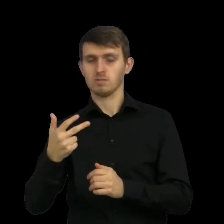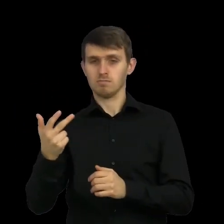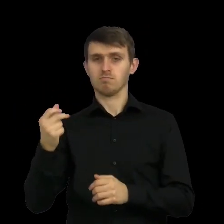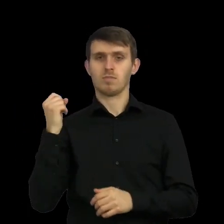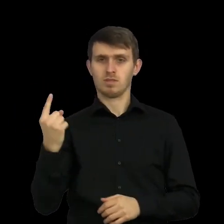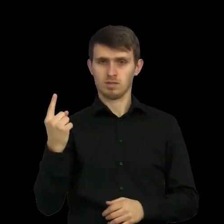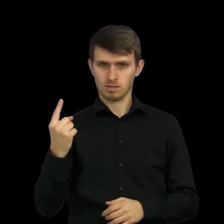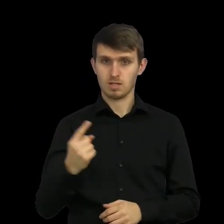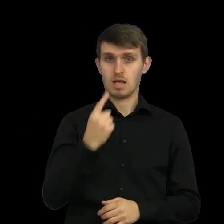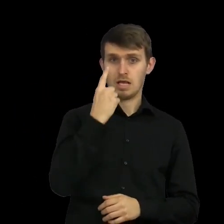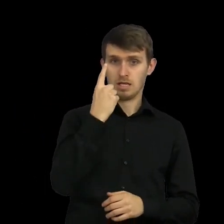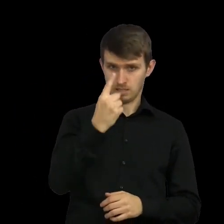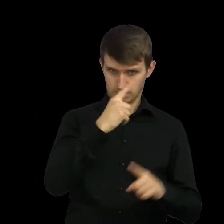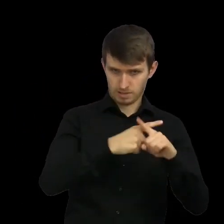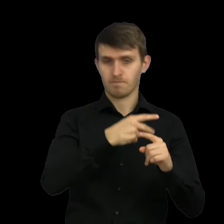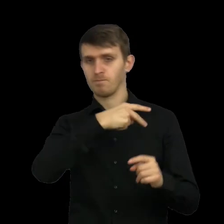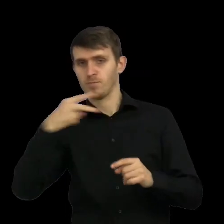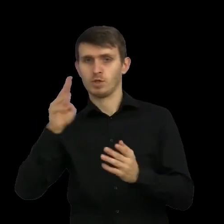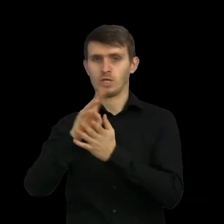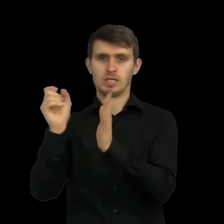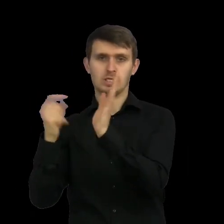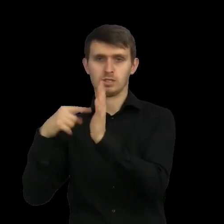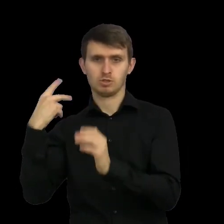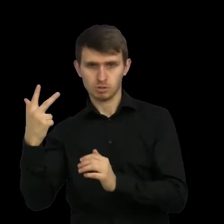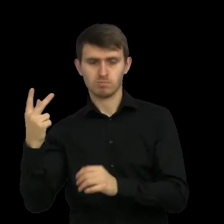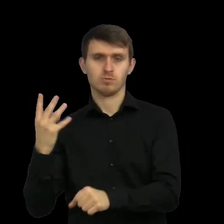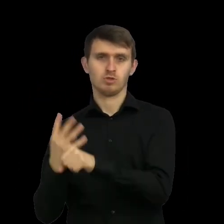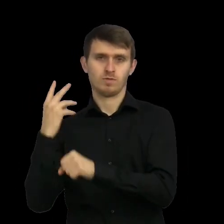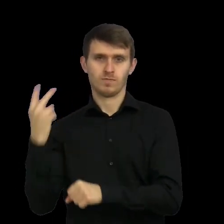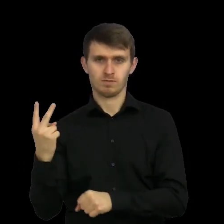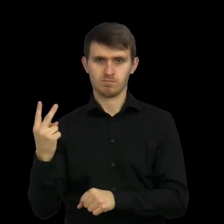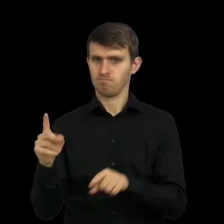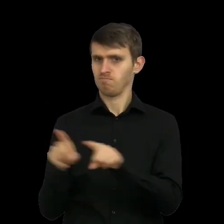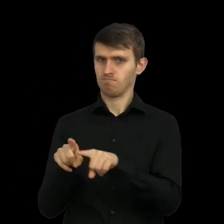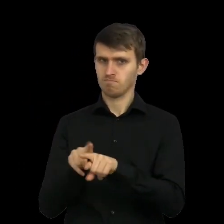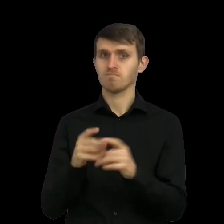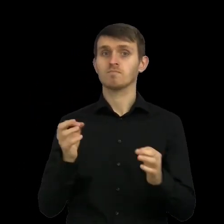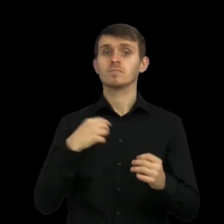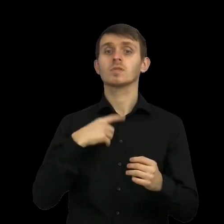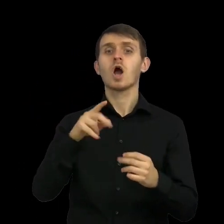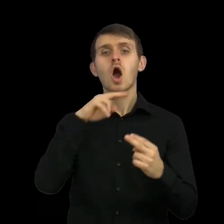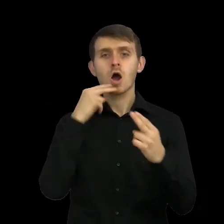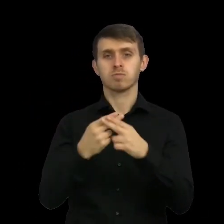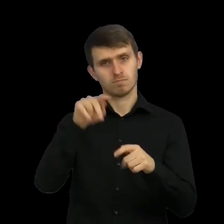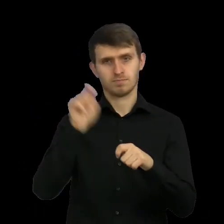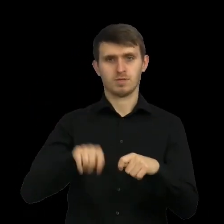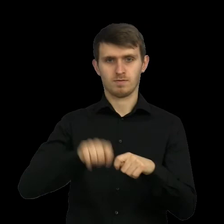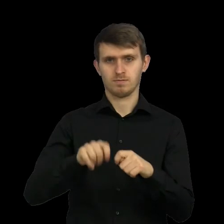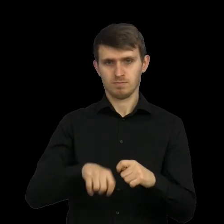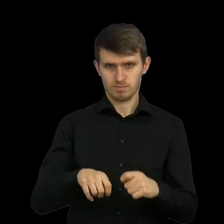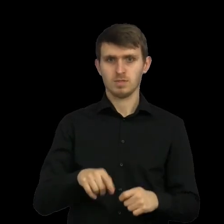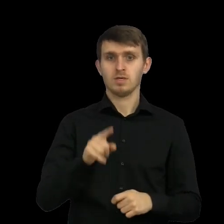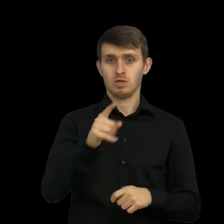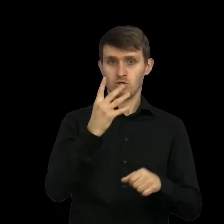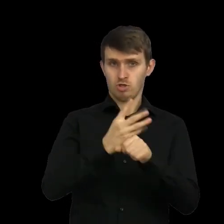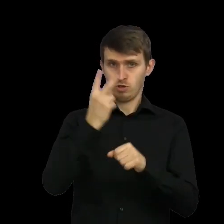is just 1. So you get 1x is equal to 14 times 3, which is 42. Now let's just check our answer. Let's substitute 42